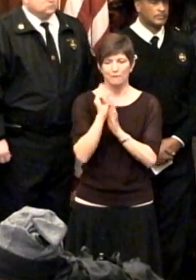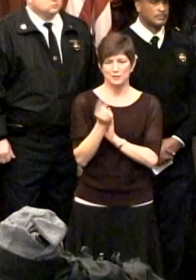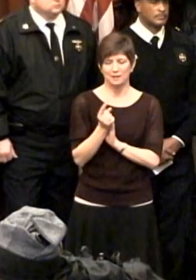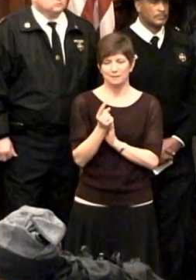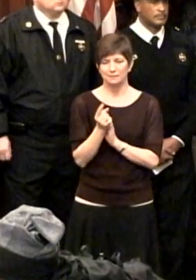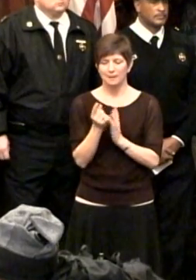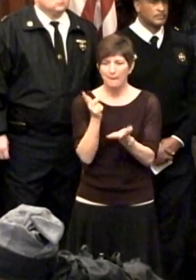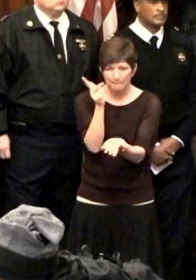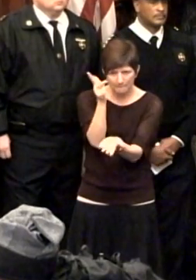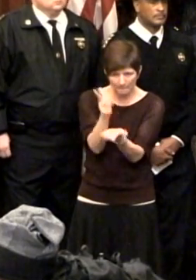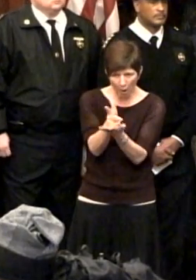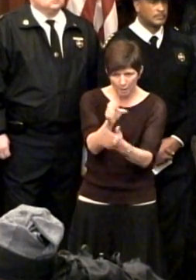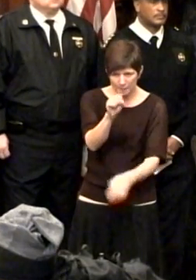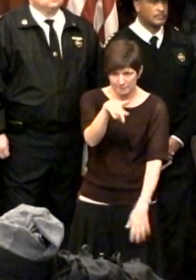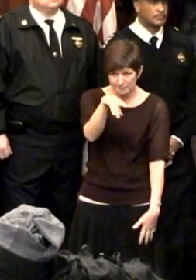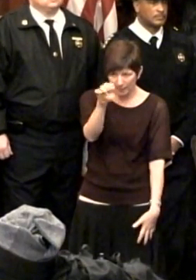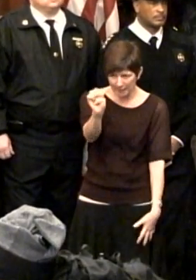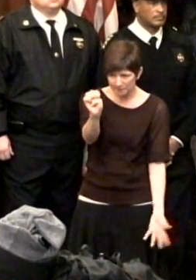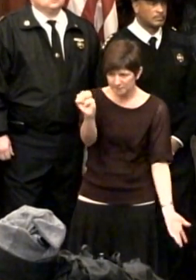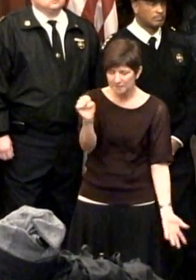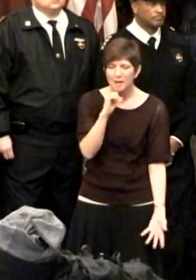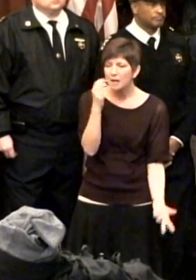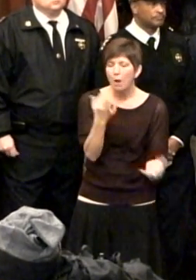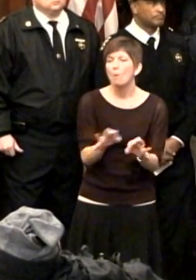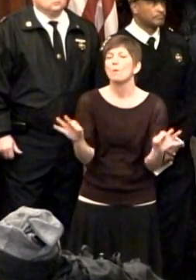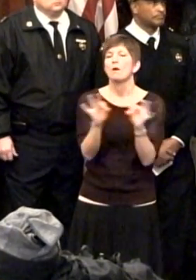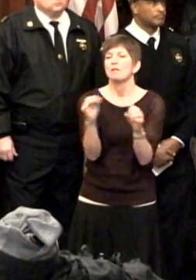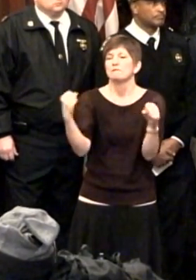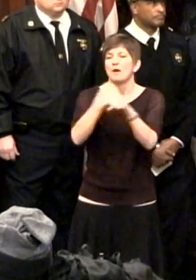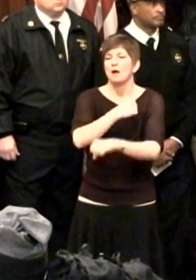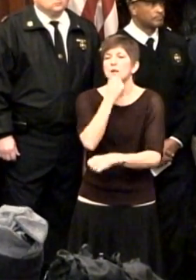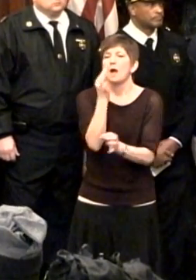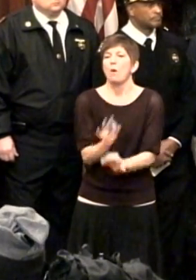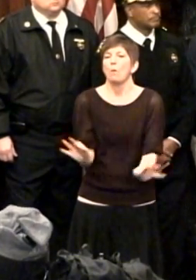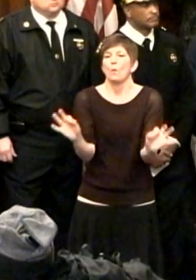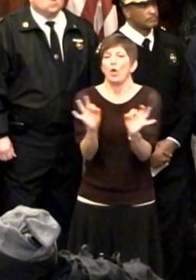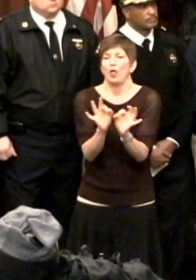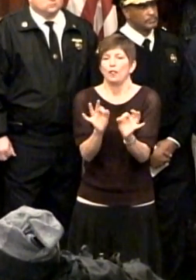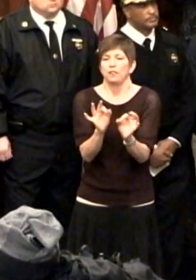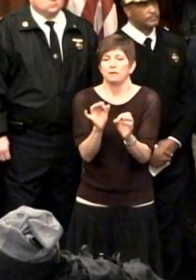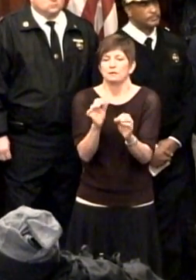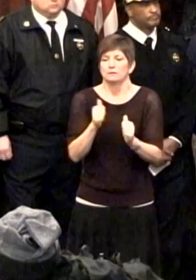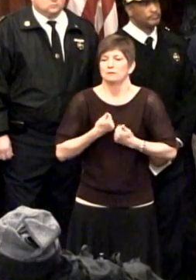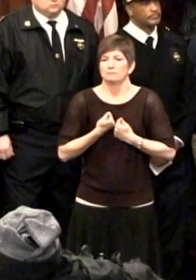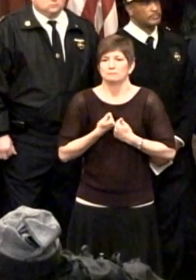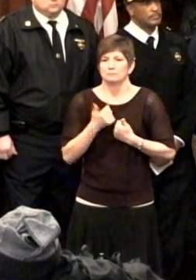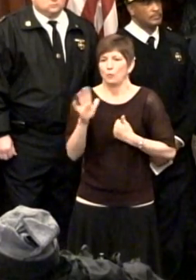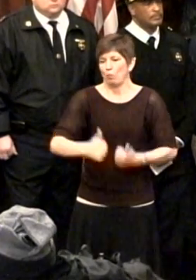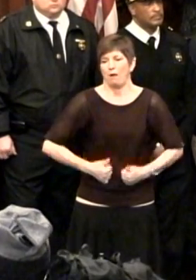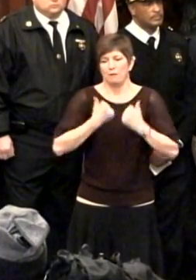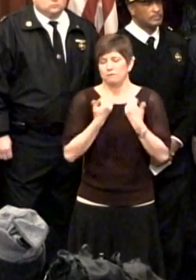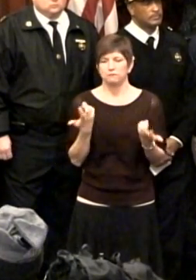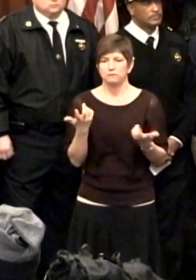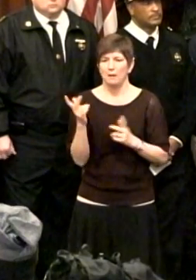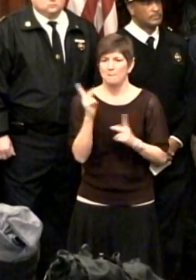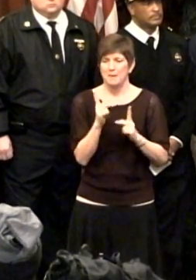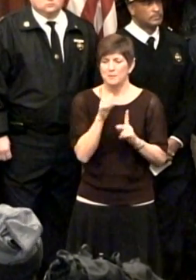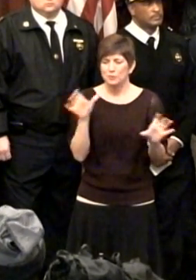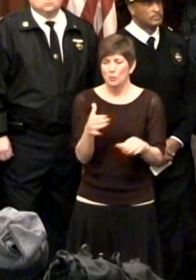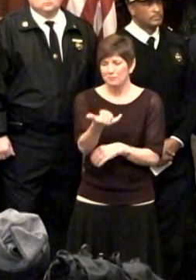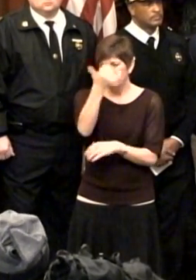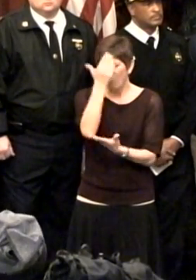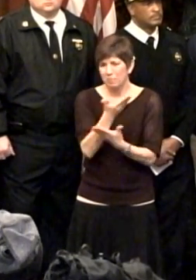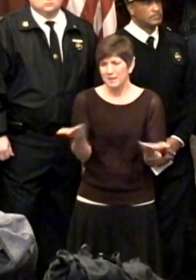parking space. It's not worth a fight. Shouldn't be life-threatening, and we shouldn't have people doing really dumb